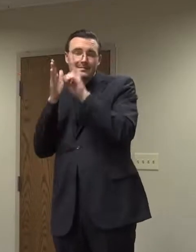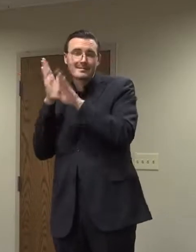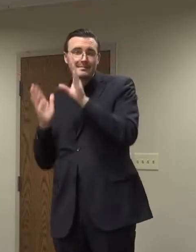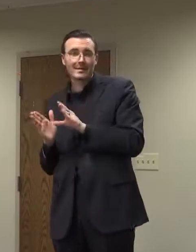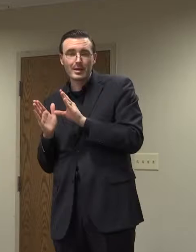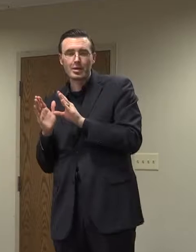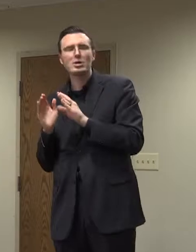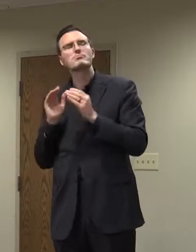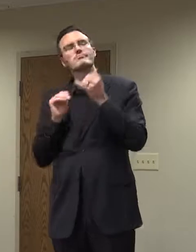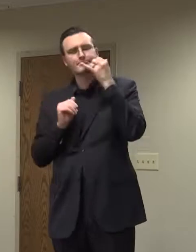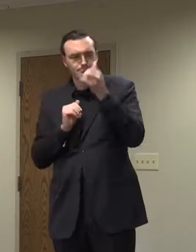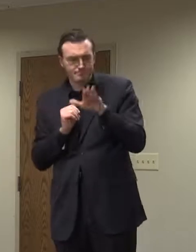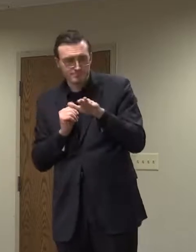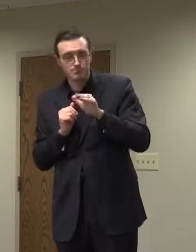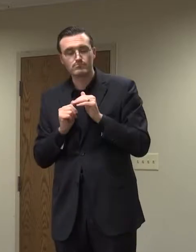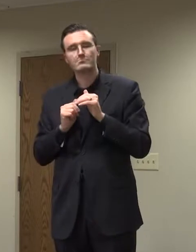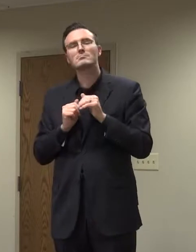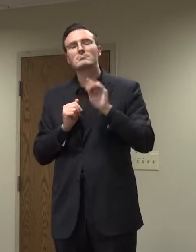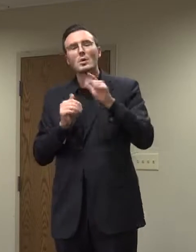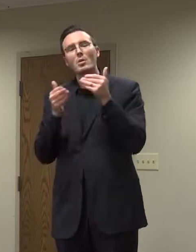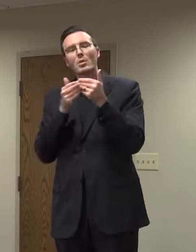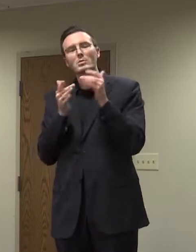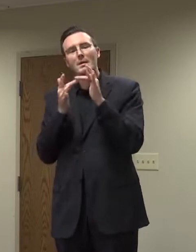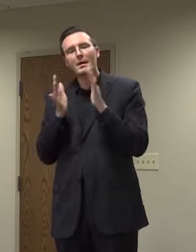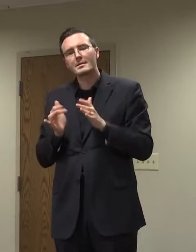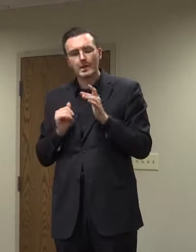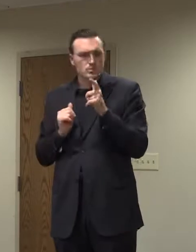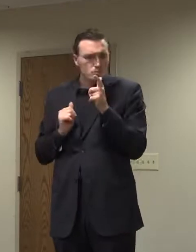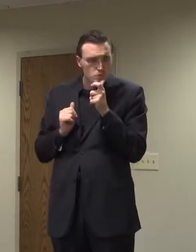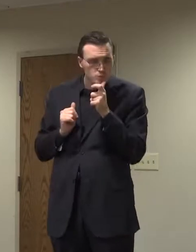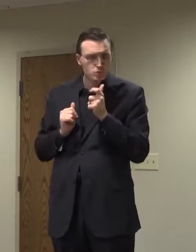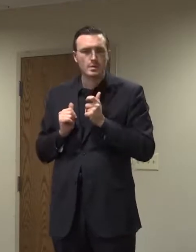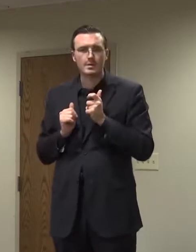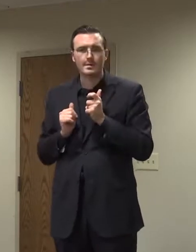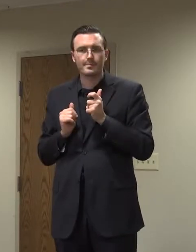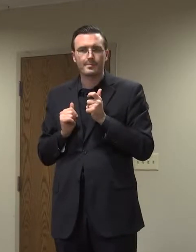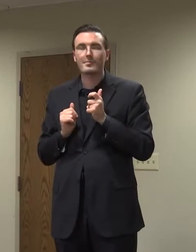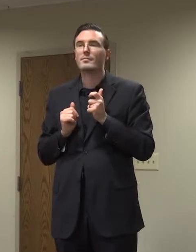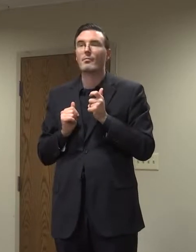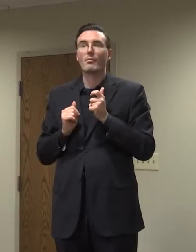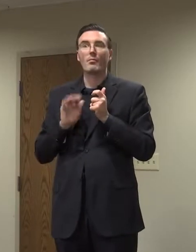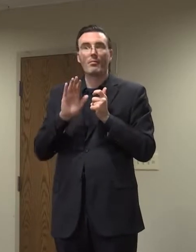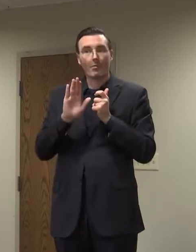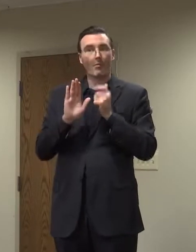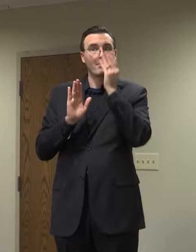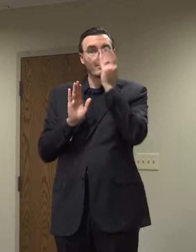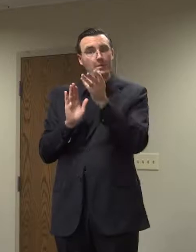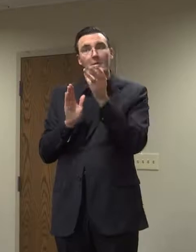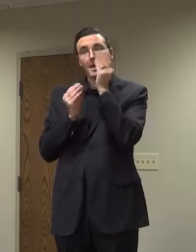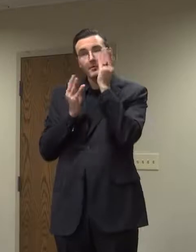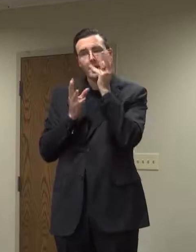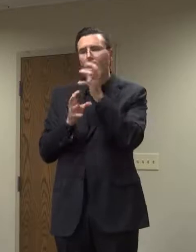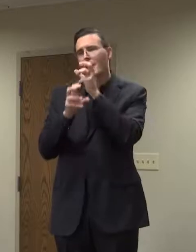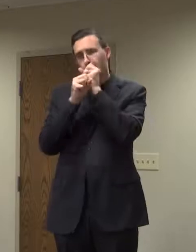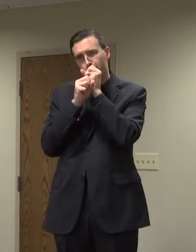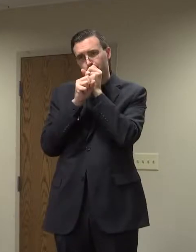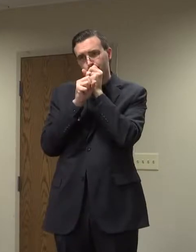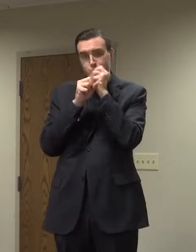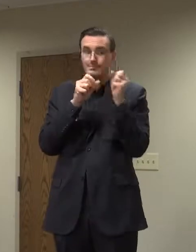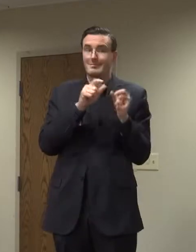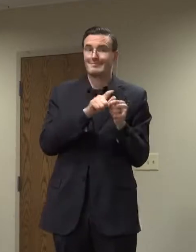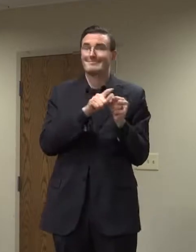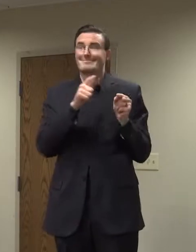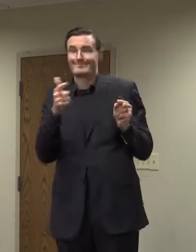close contacts, they are not going to tell the information or where they got the information. They will simply say you've been exposed and you need to take